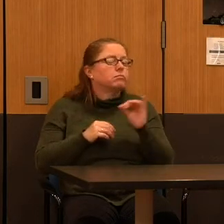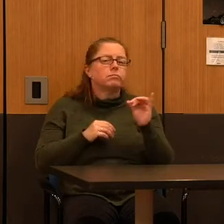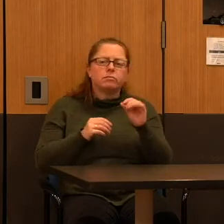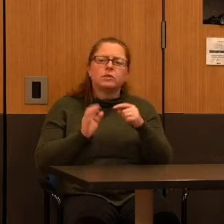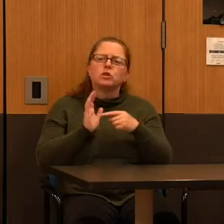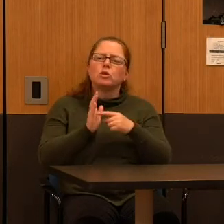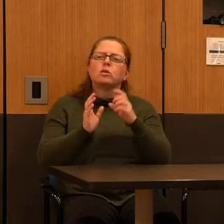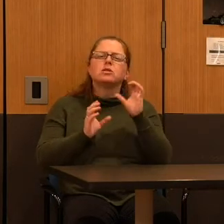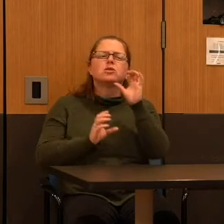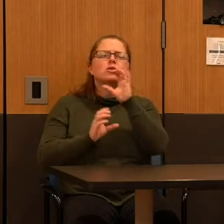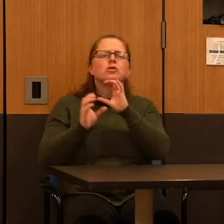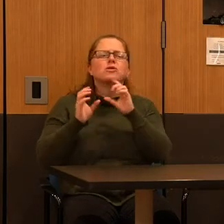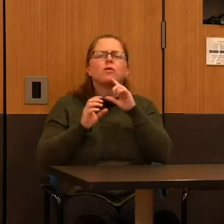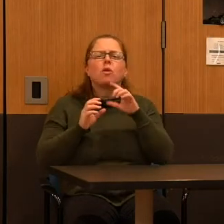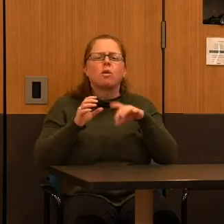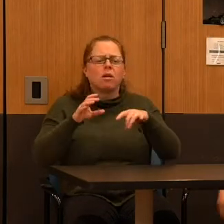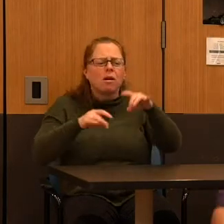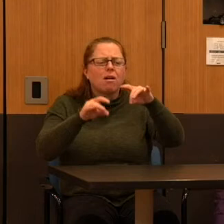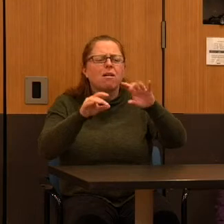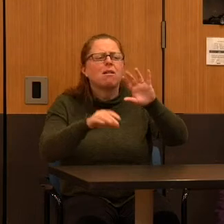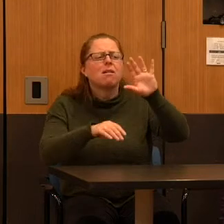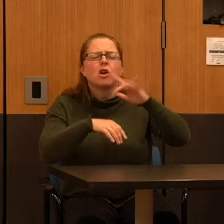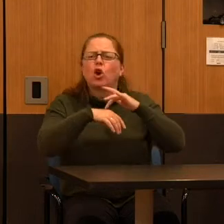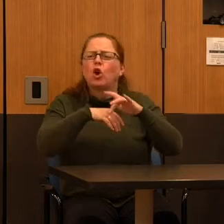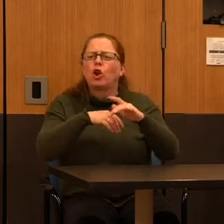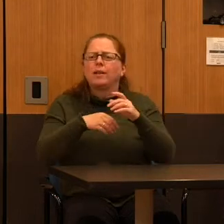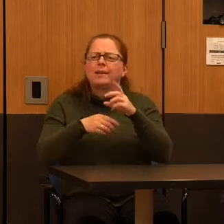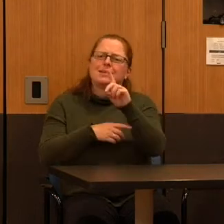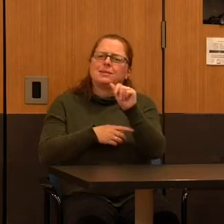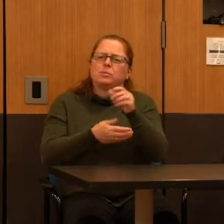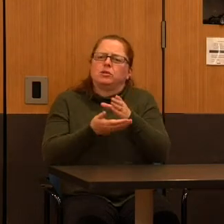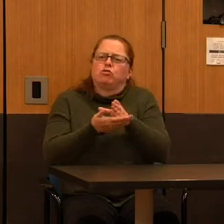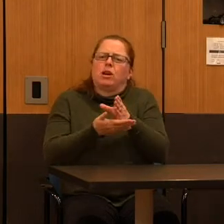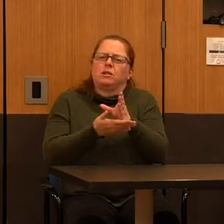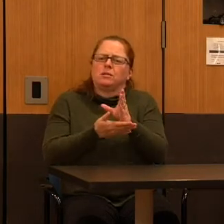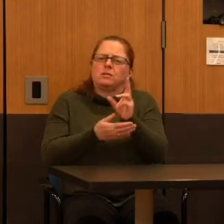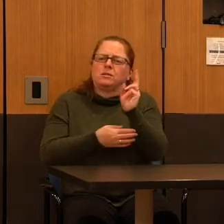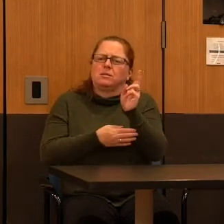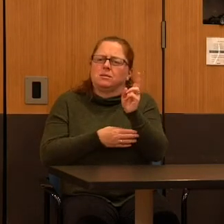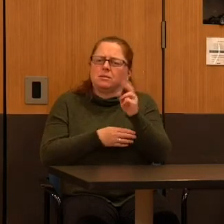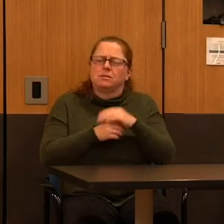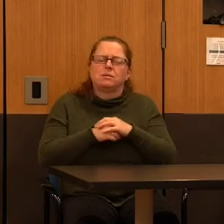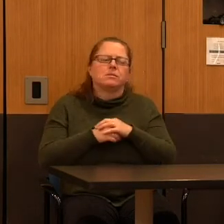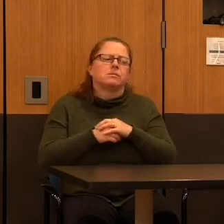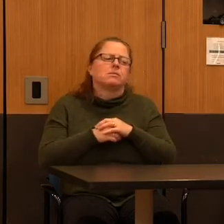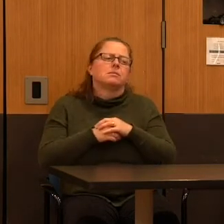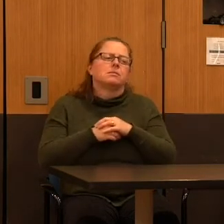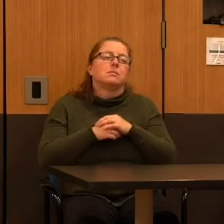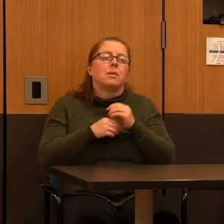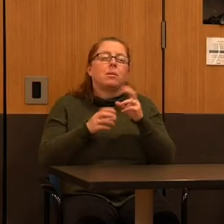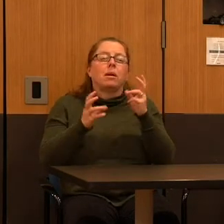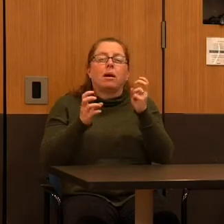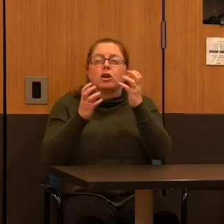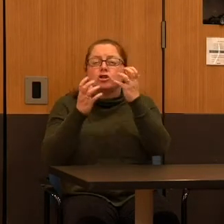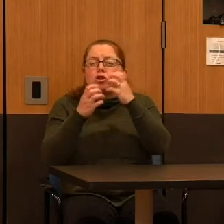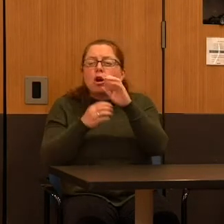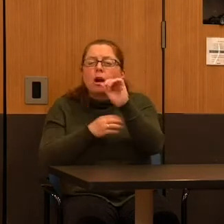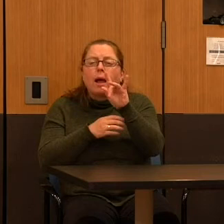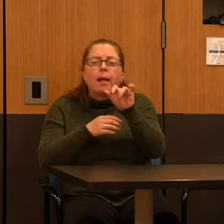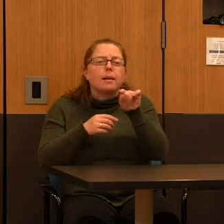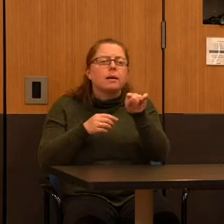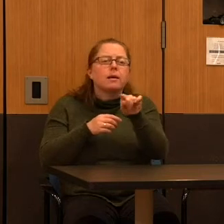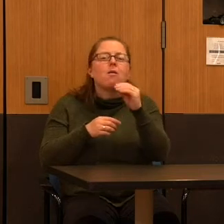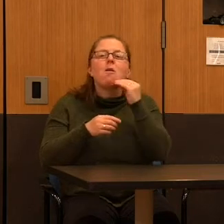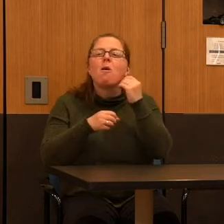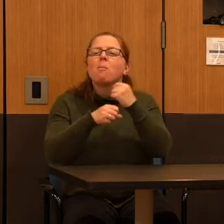for remnants of the early disability rights history in Berkeley. The idea that maybe somewhere in a dark alley there's a homemade curb cut